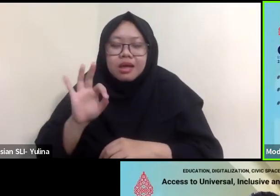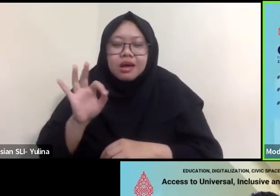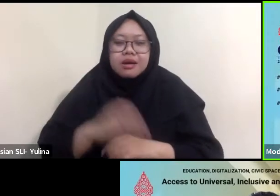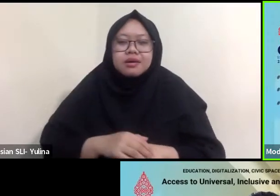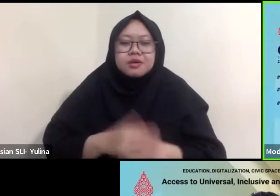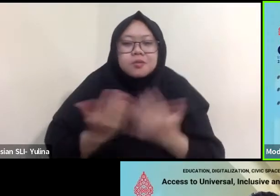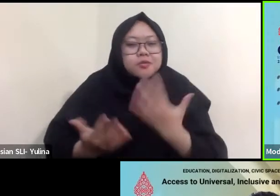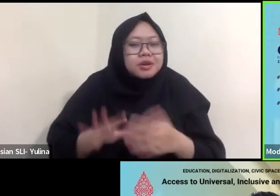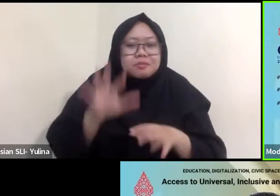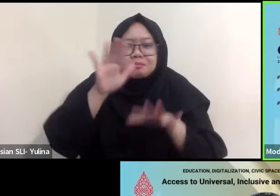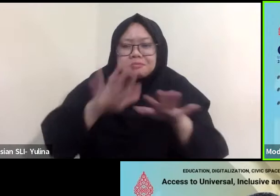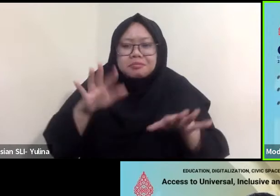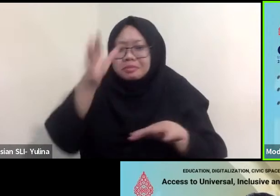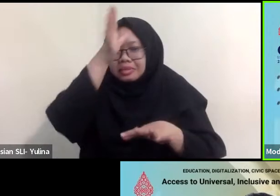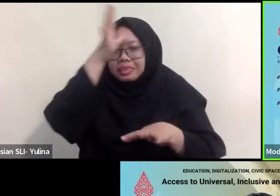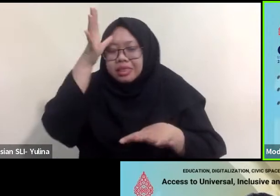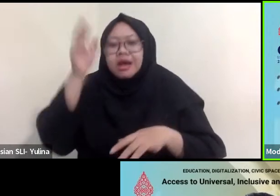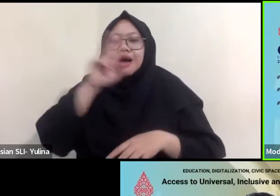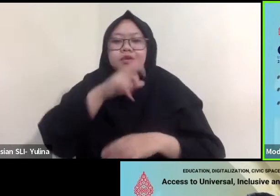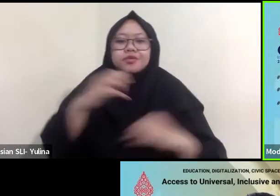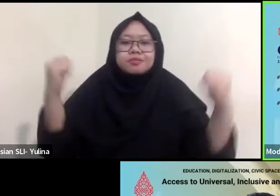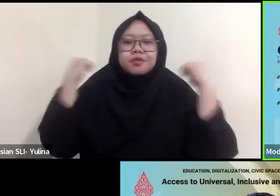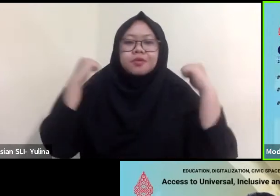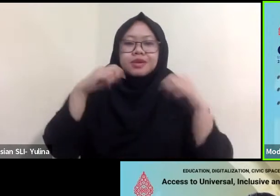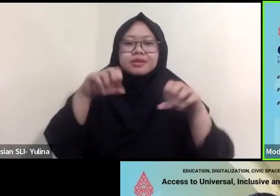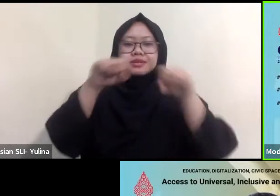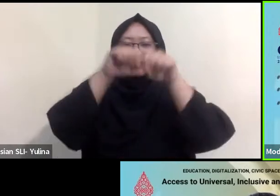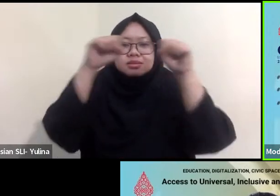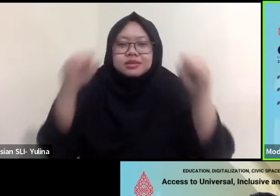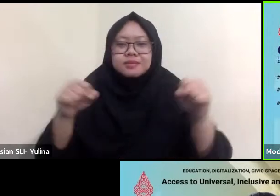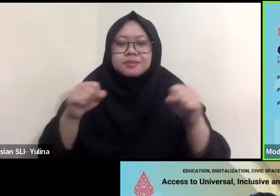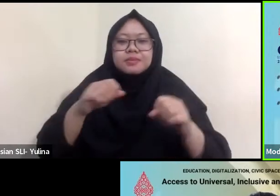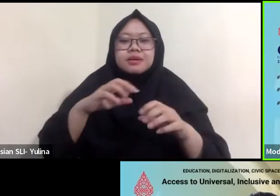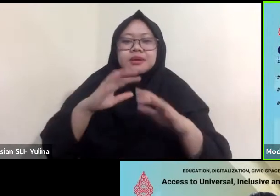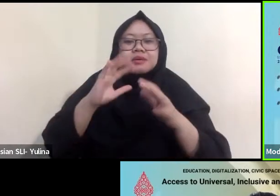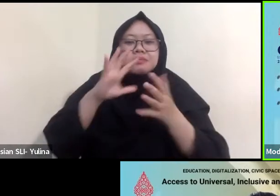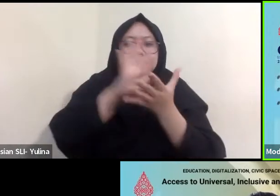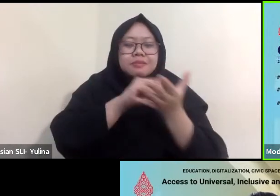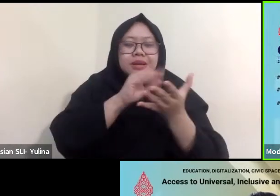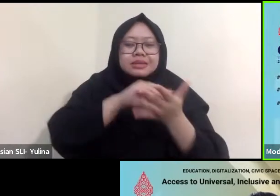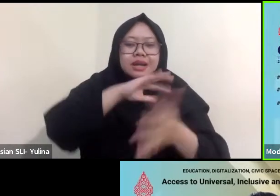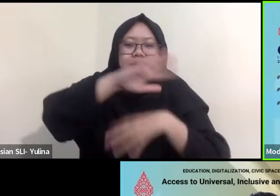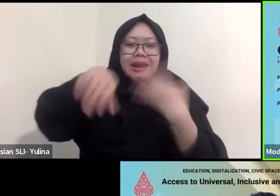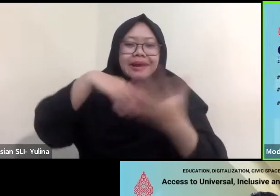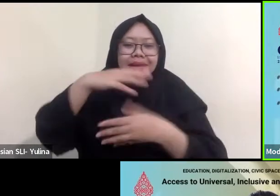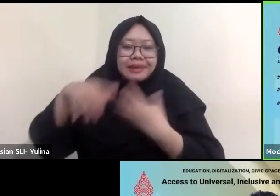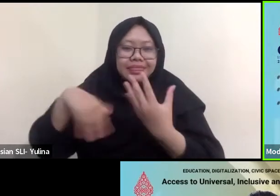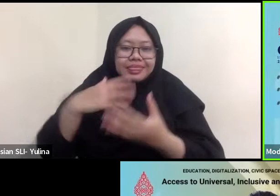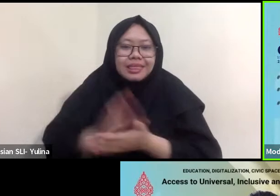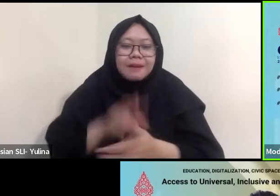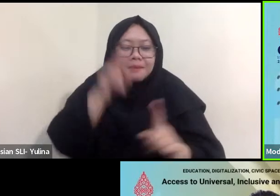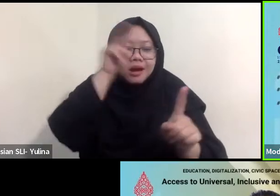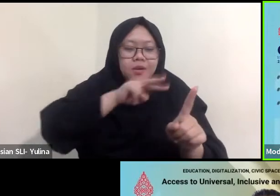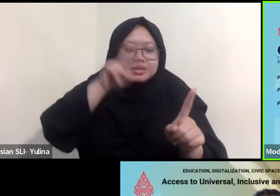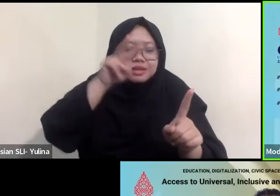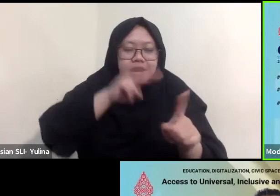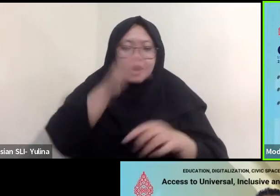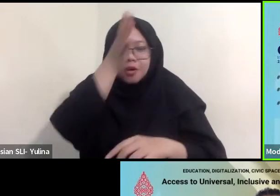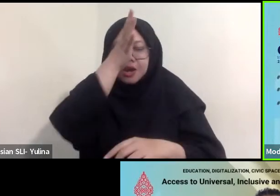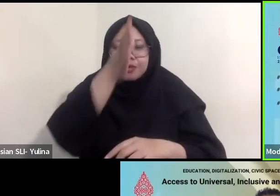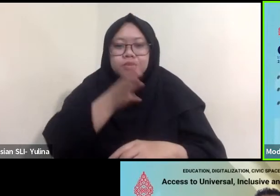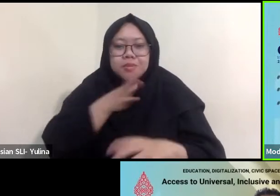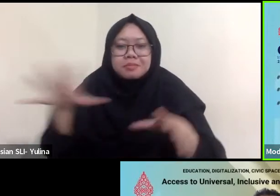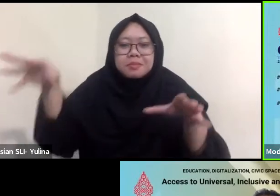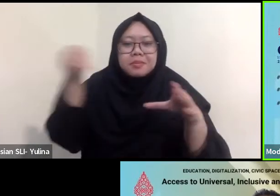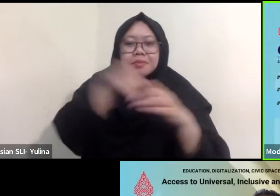blended learning system to making sure that parents as well as school authorities can also be a part of this as well. So I would like to